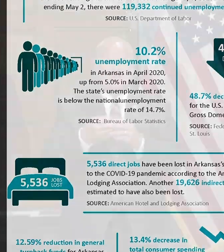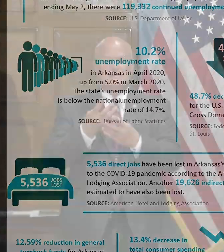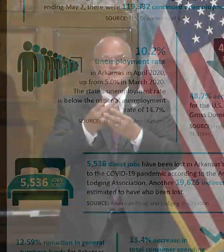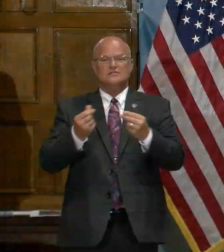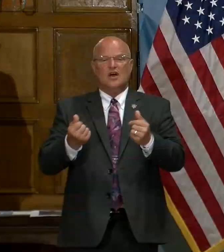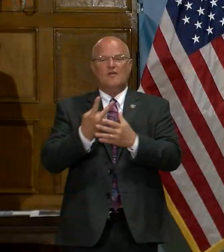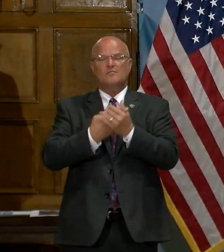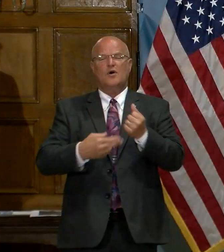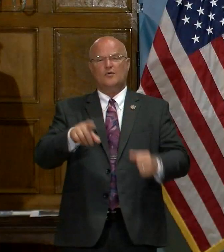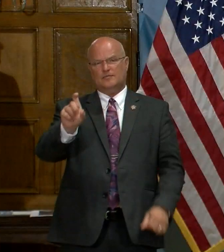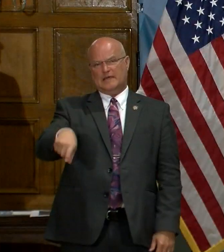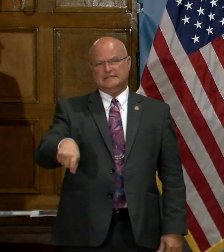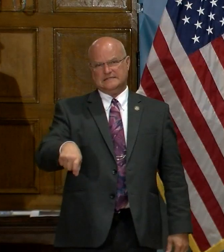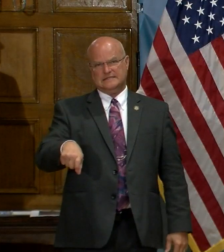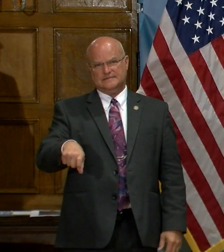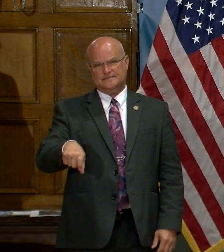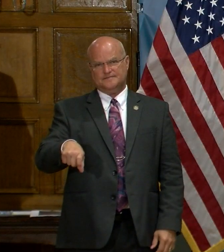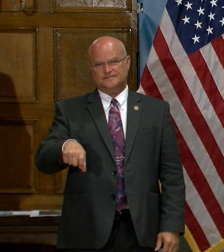solving the other.